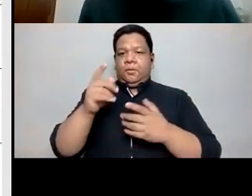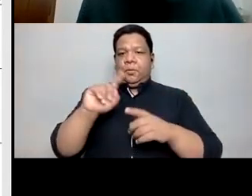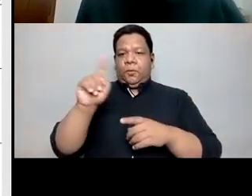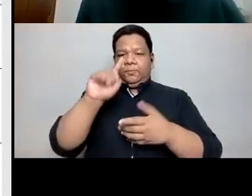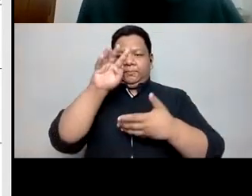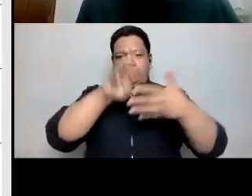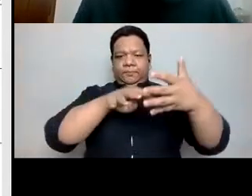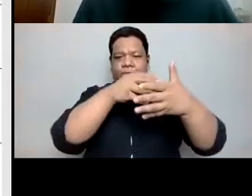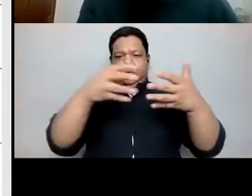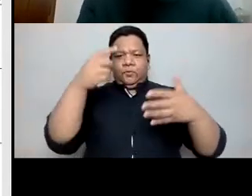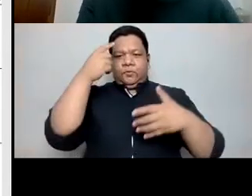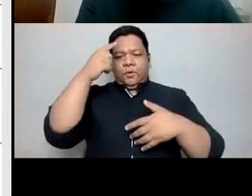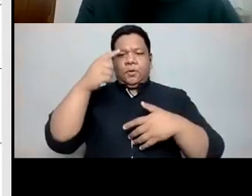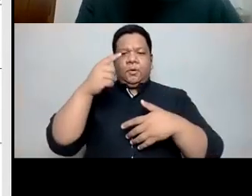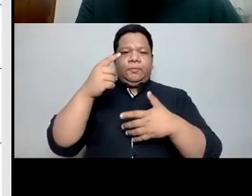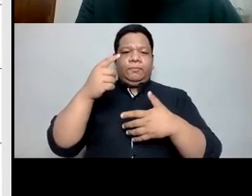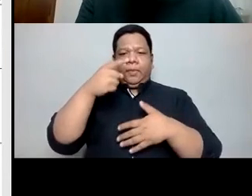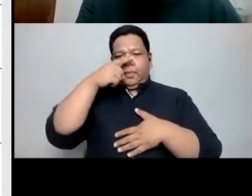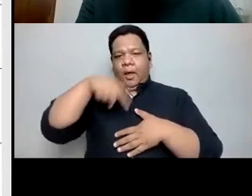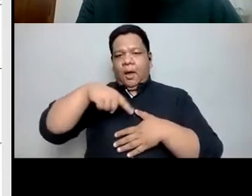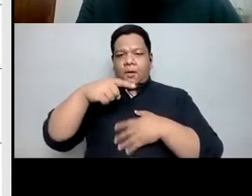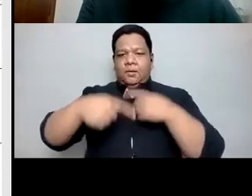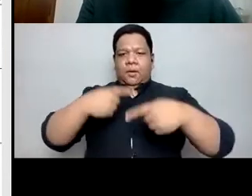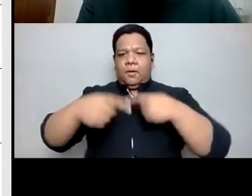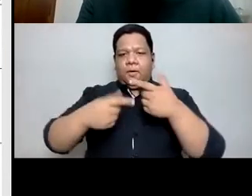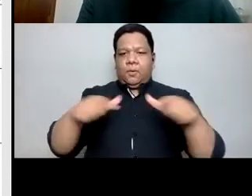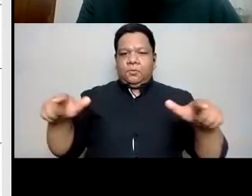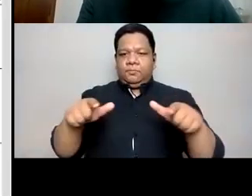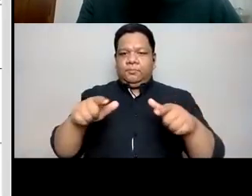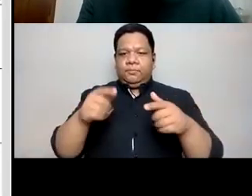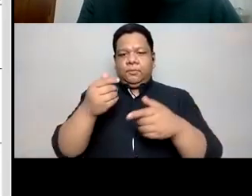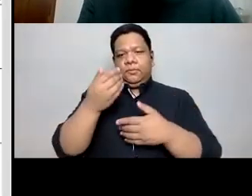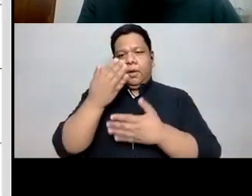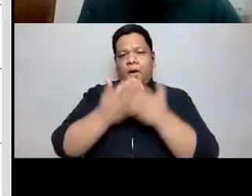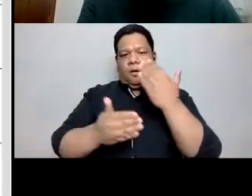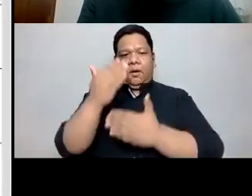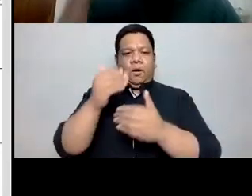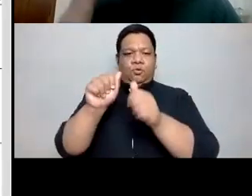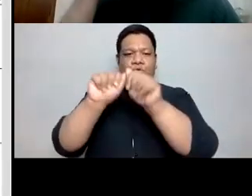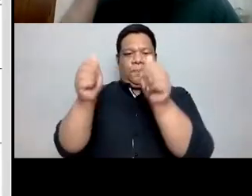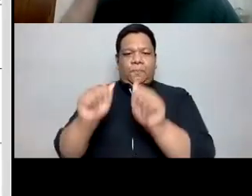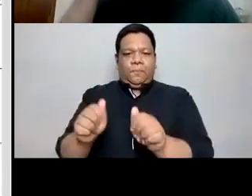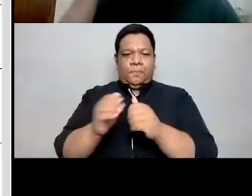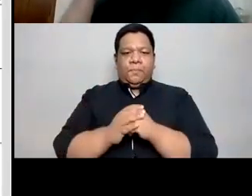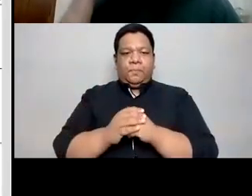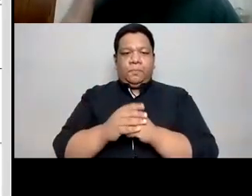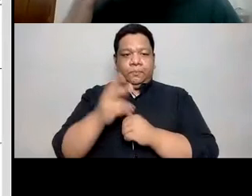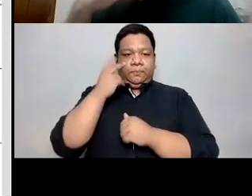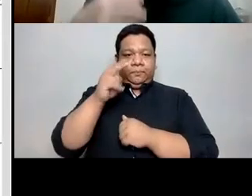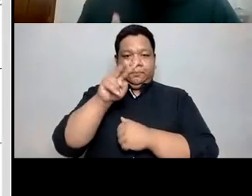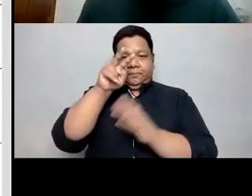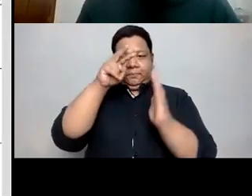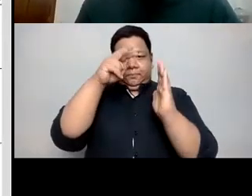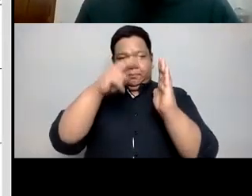Thai Sign Language. So what you do is you go through this chart and